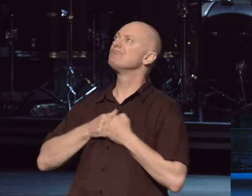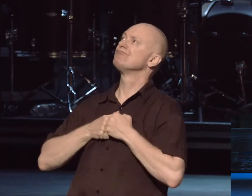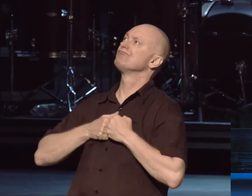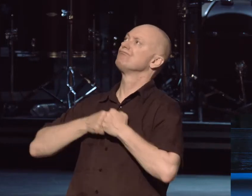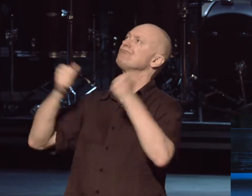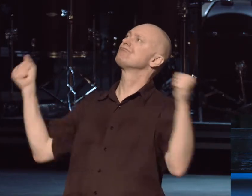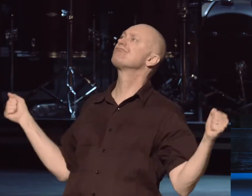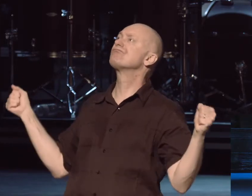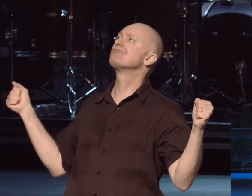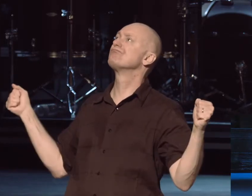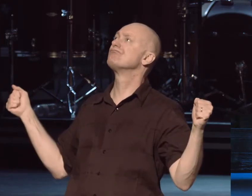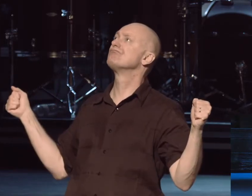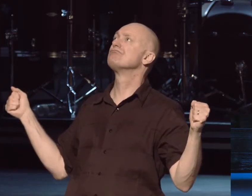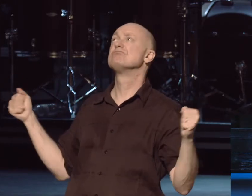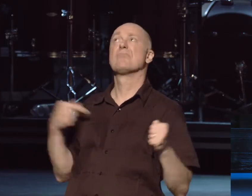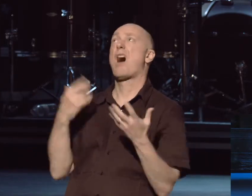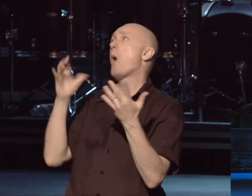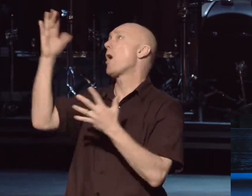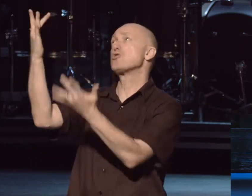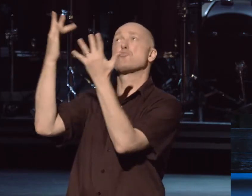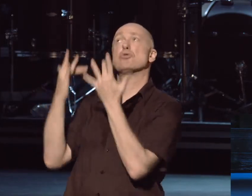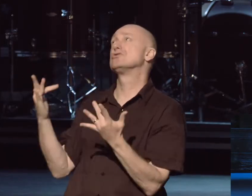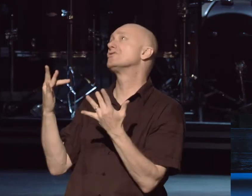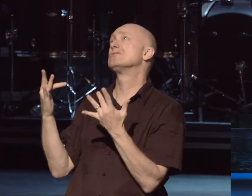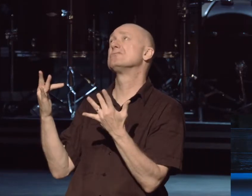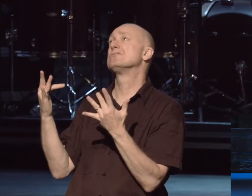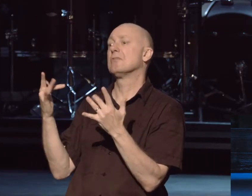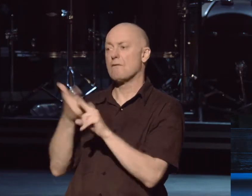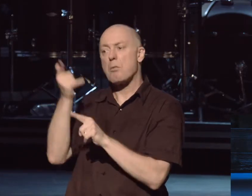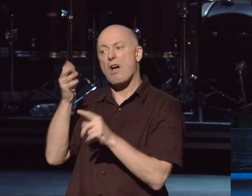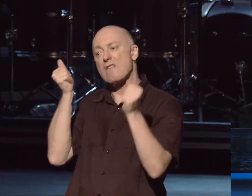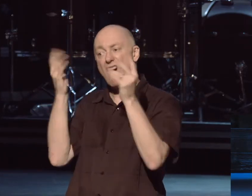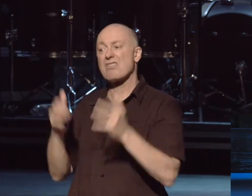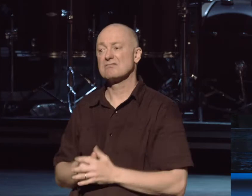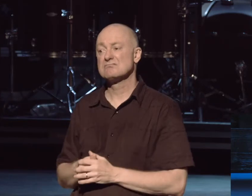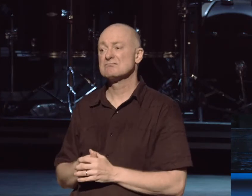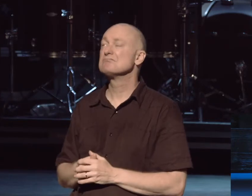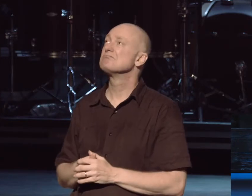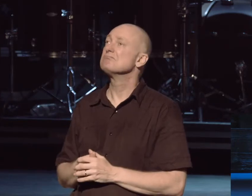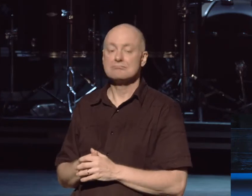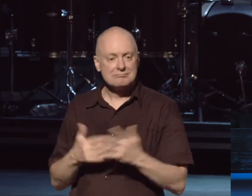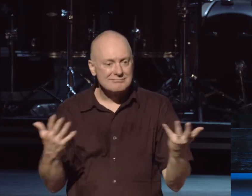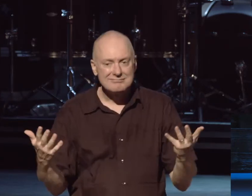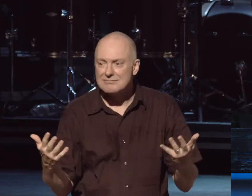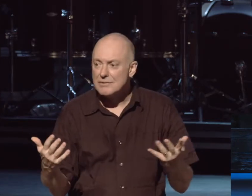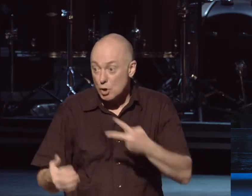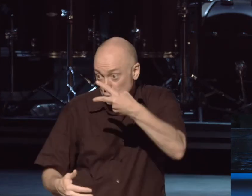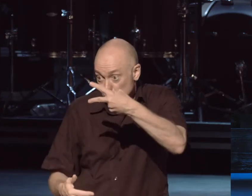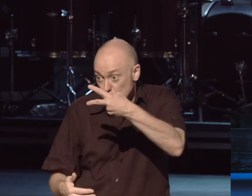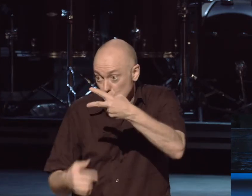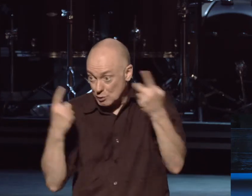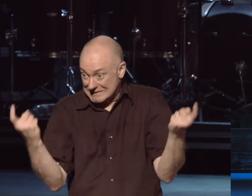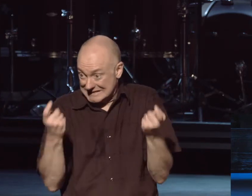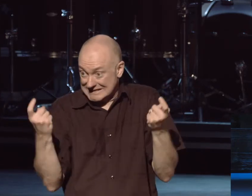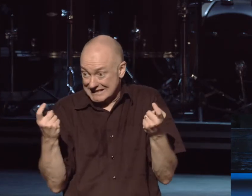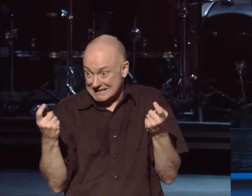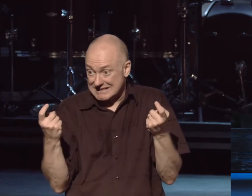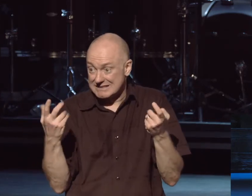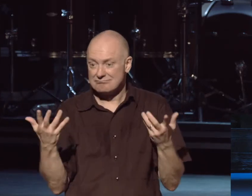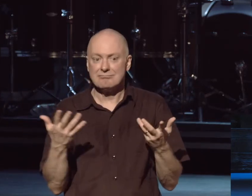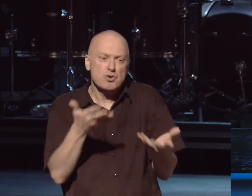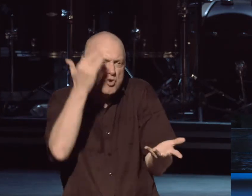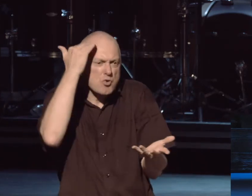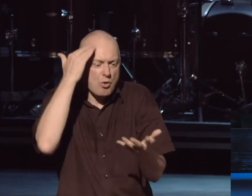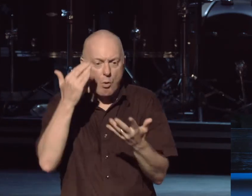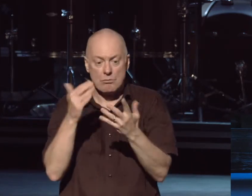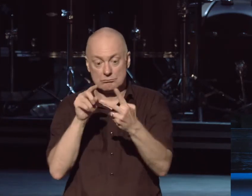and he's crying out for one thing, God's mercy from one person, from God the Father. The two sins primarily David is confronted with, as